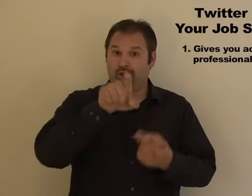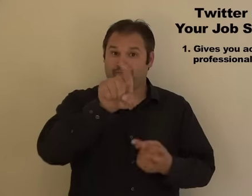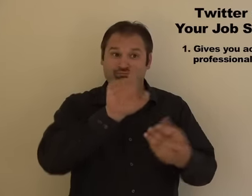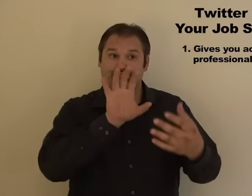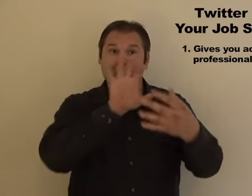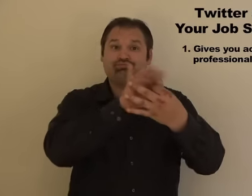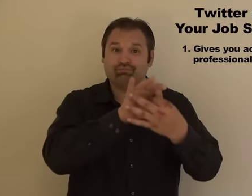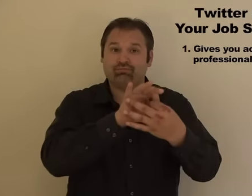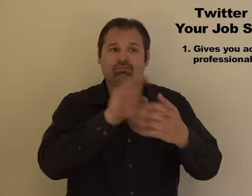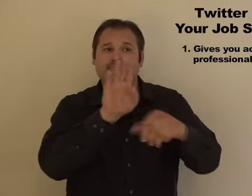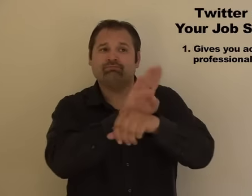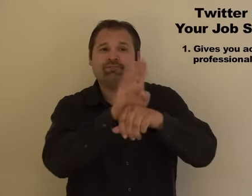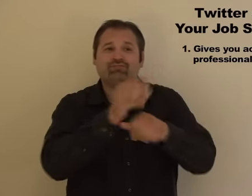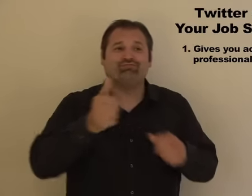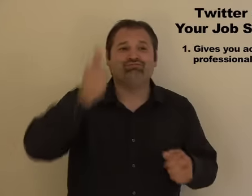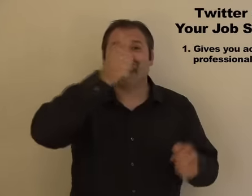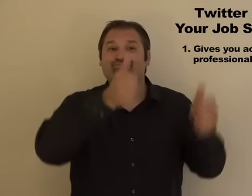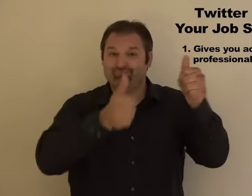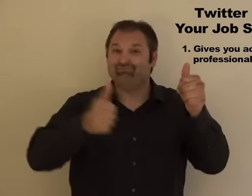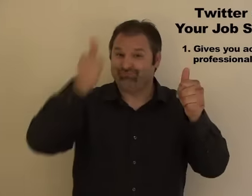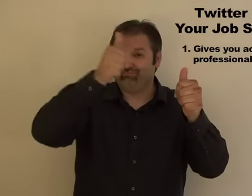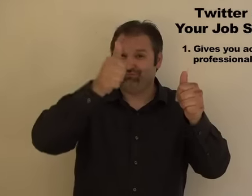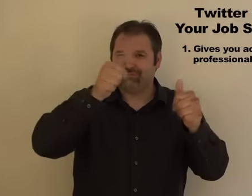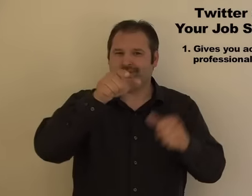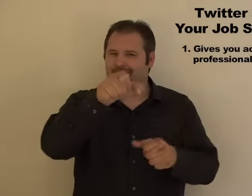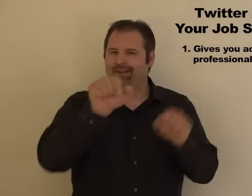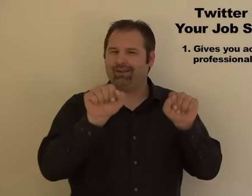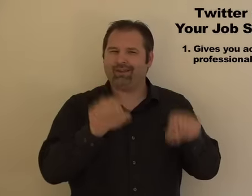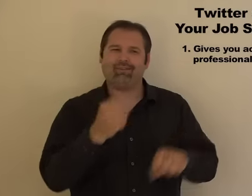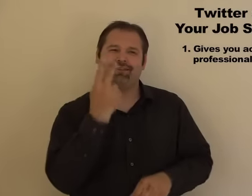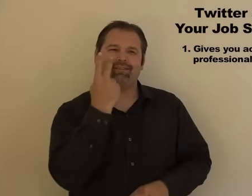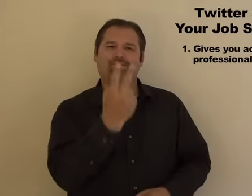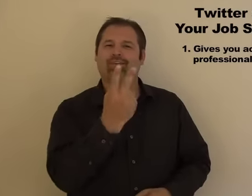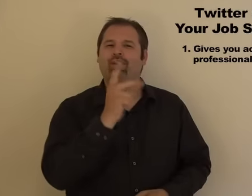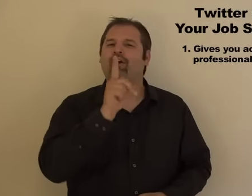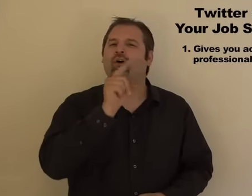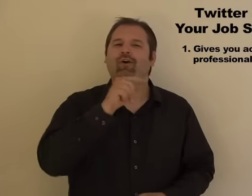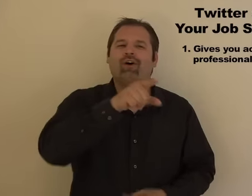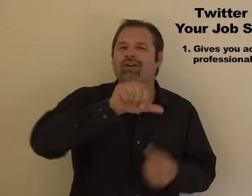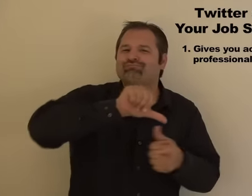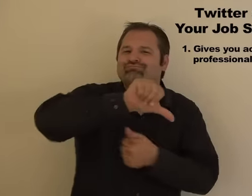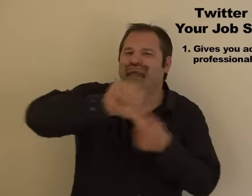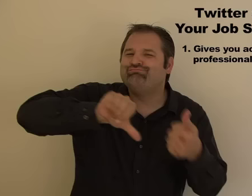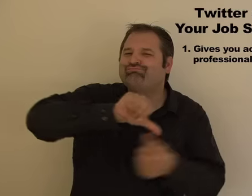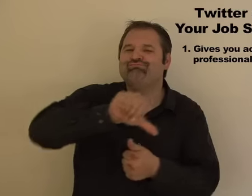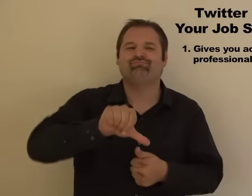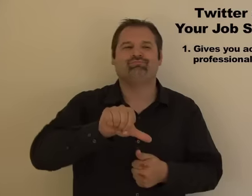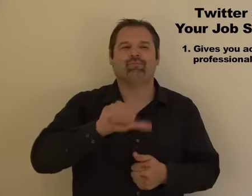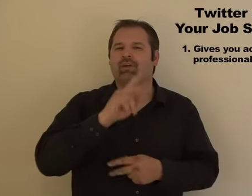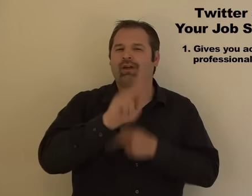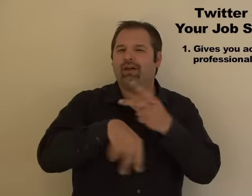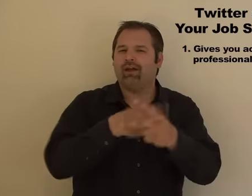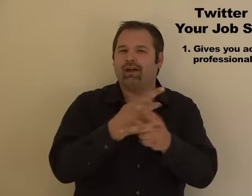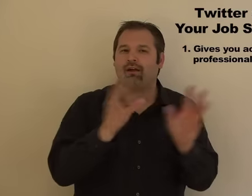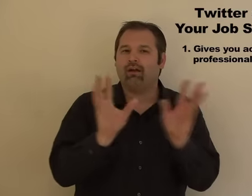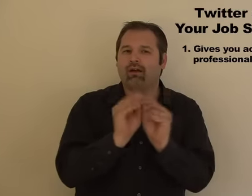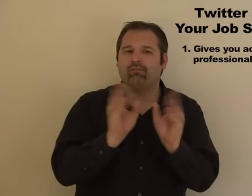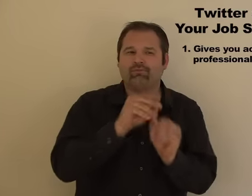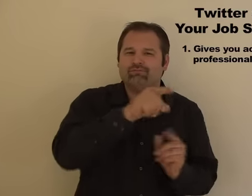When you follow industry leaders, you'll know who spends time with them, what conferences they attend, and what they think of the